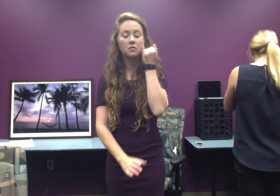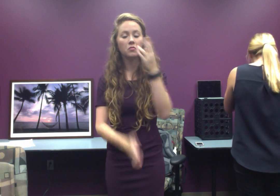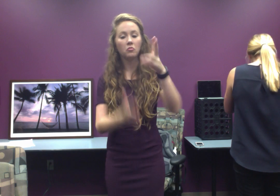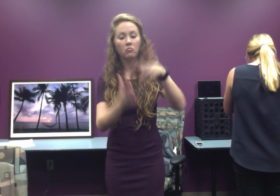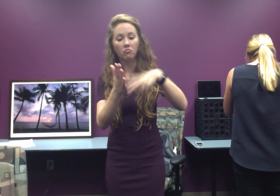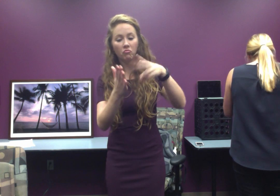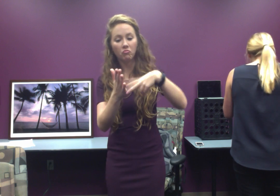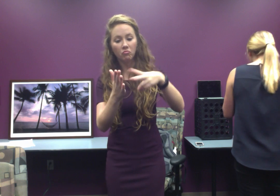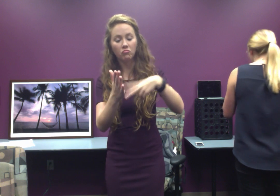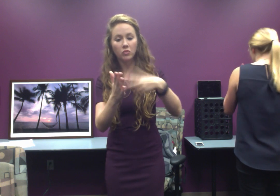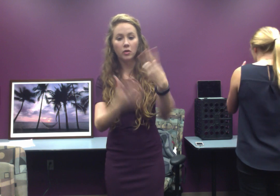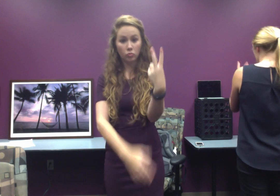3.